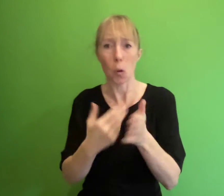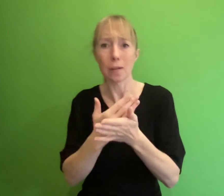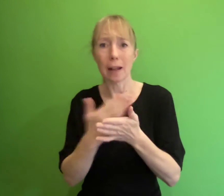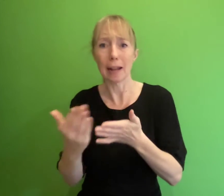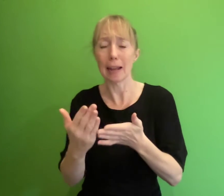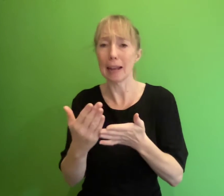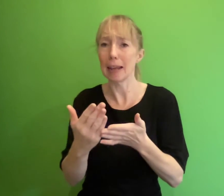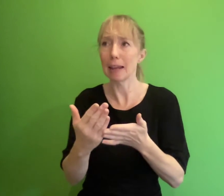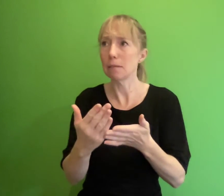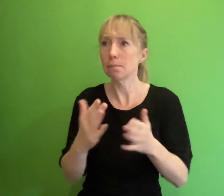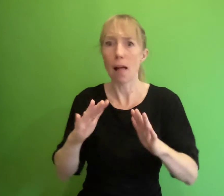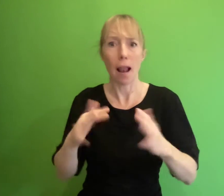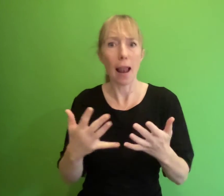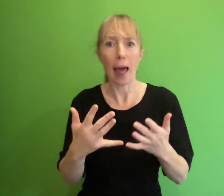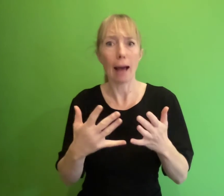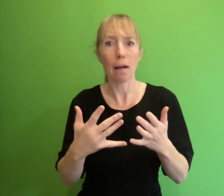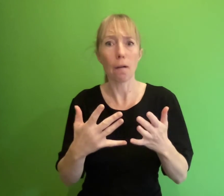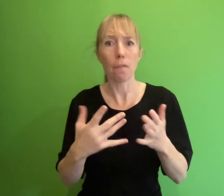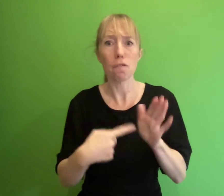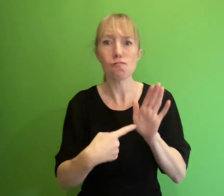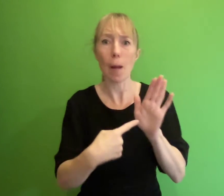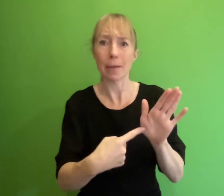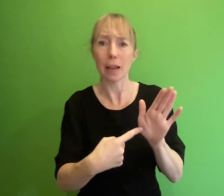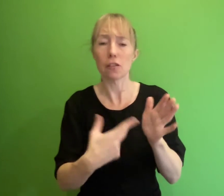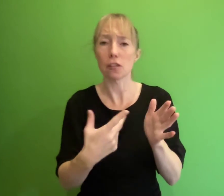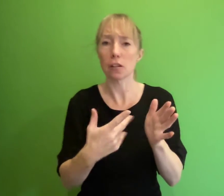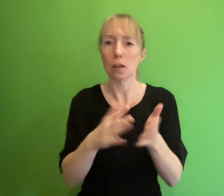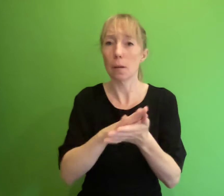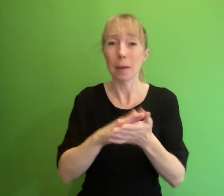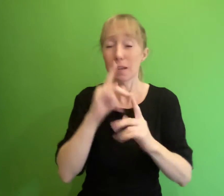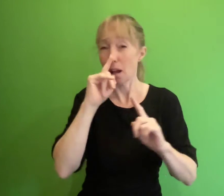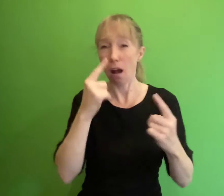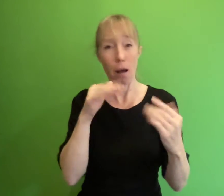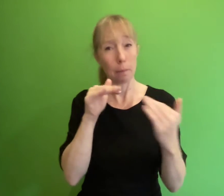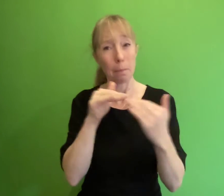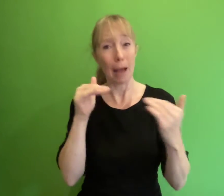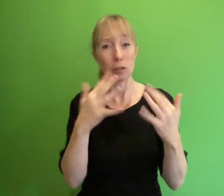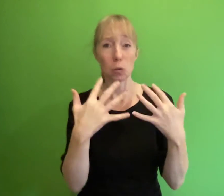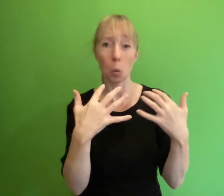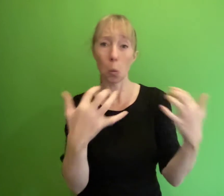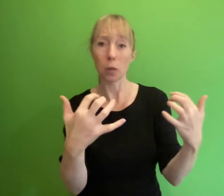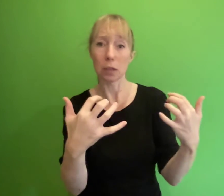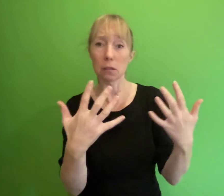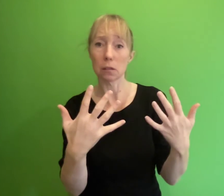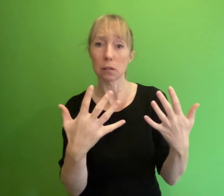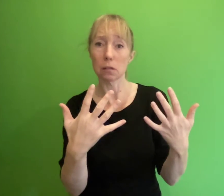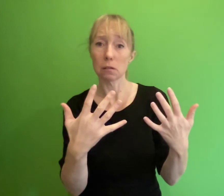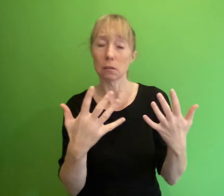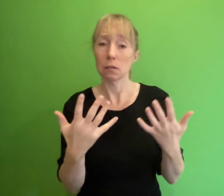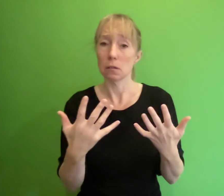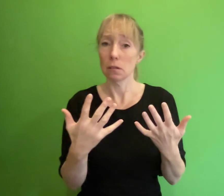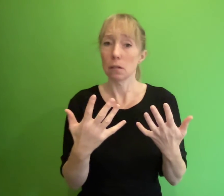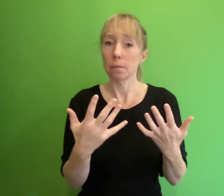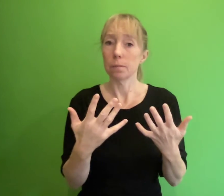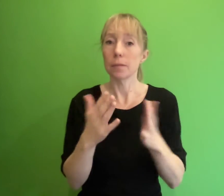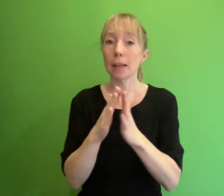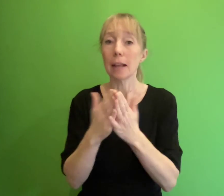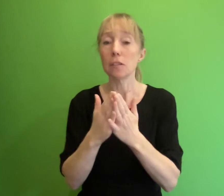representation equals the inability to cater to wider audiences. Literature organisations, focus group